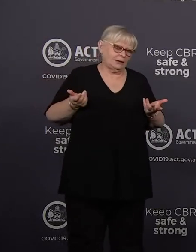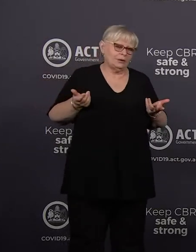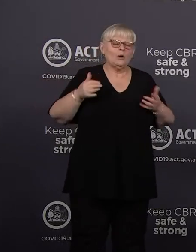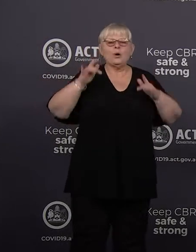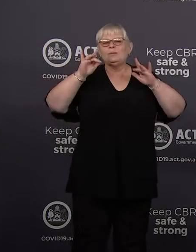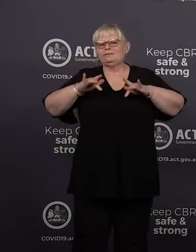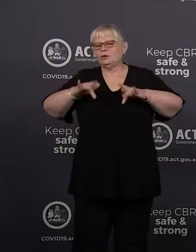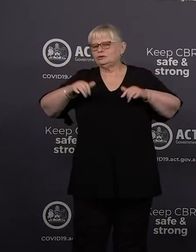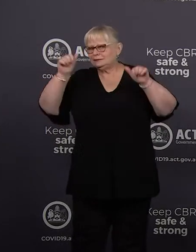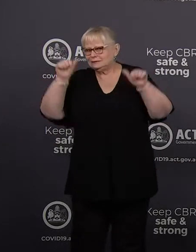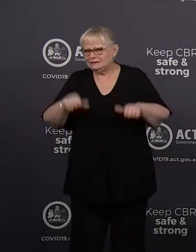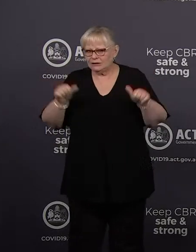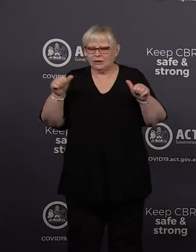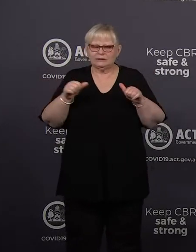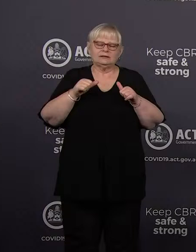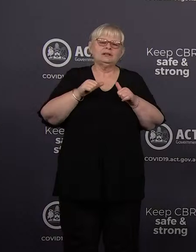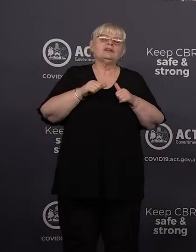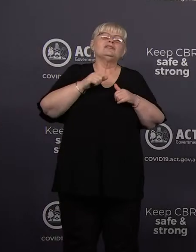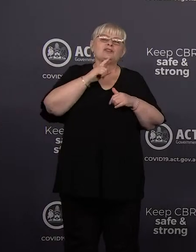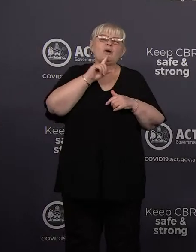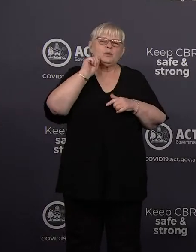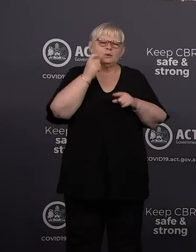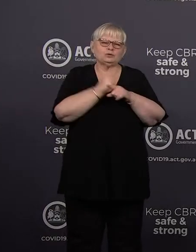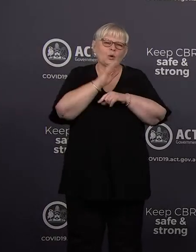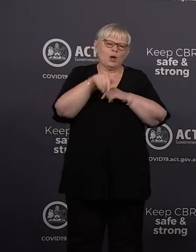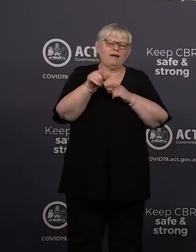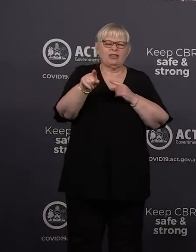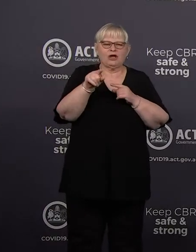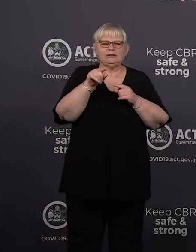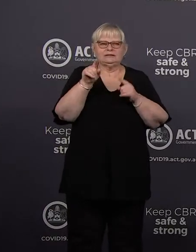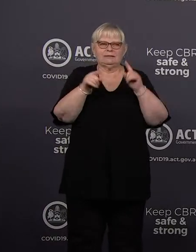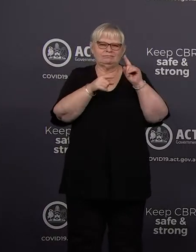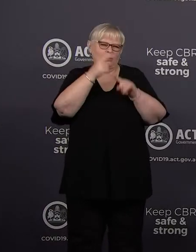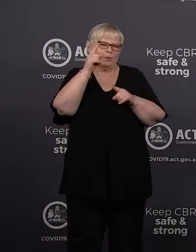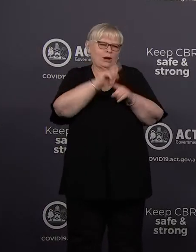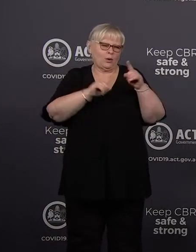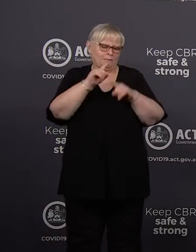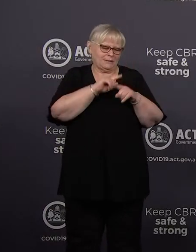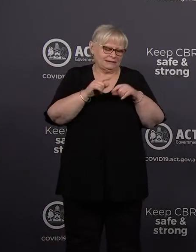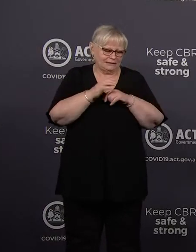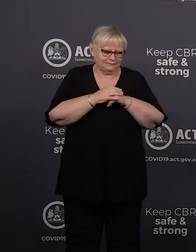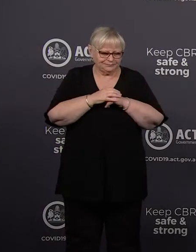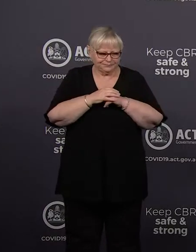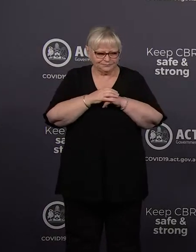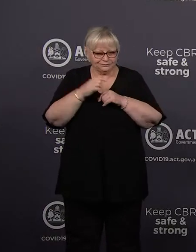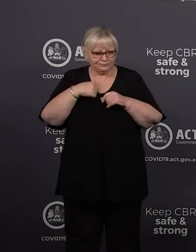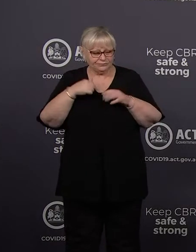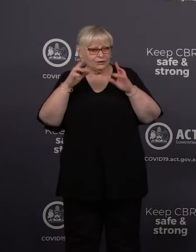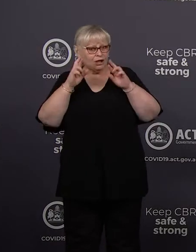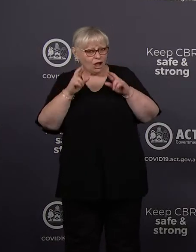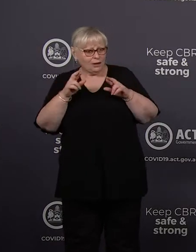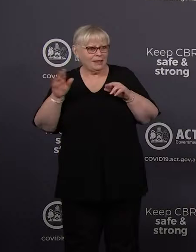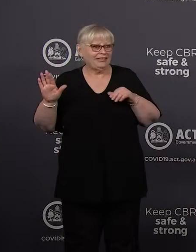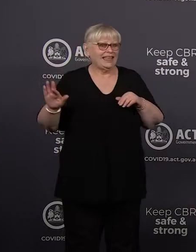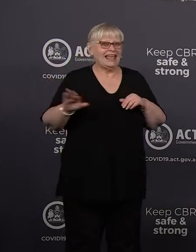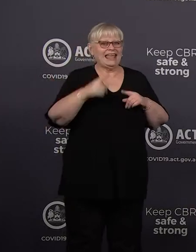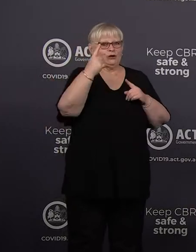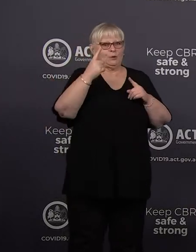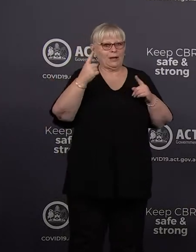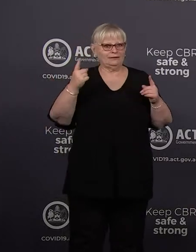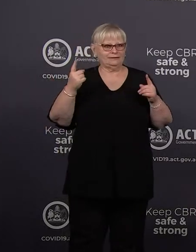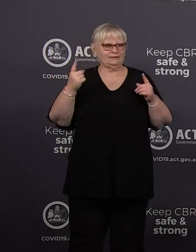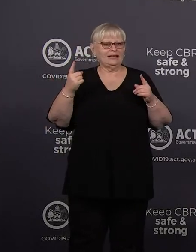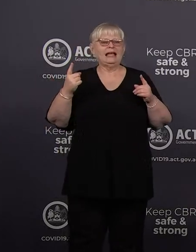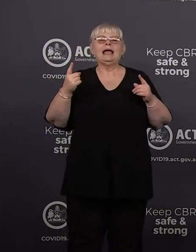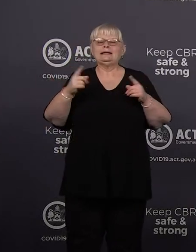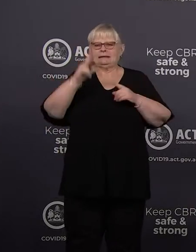consideration. So those are the kinds of issues that will be discussed at the meeting at 1 o'clock, and I'm hoping that that will mean that everyone comes back onto